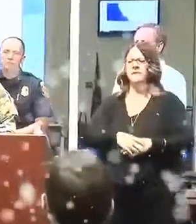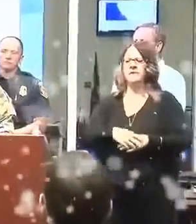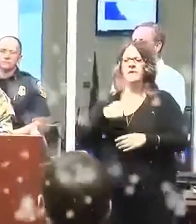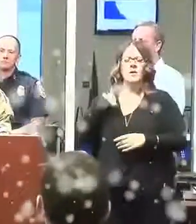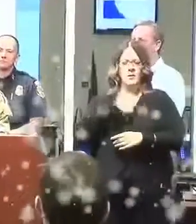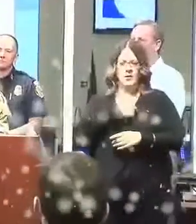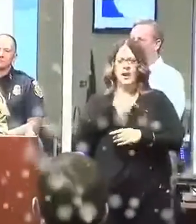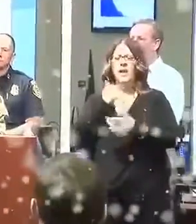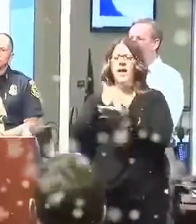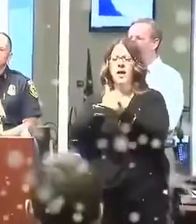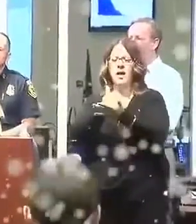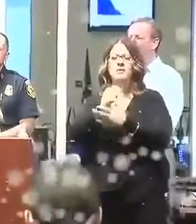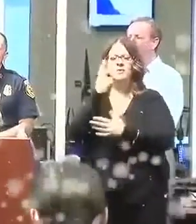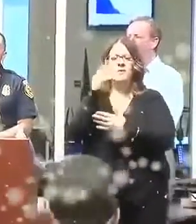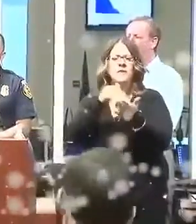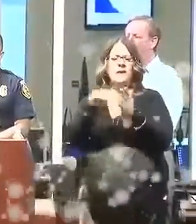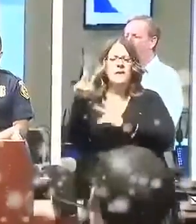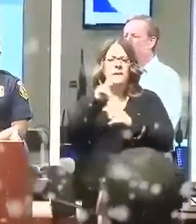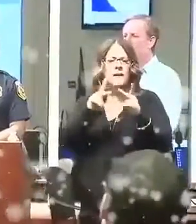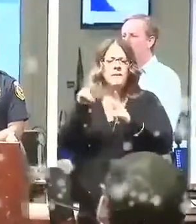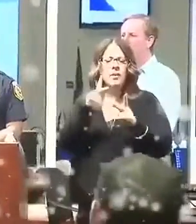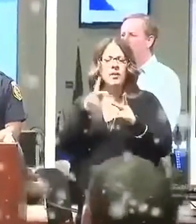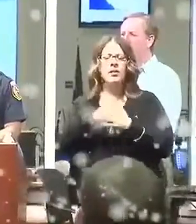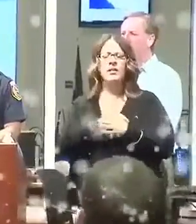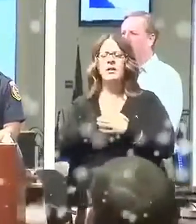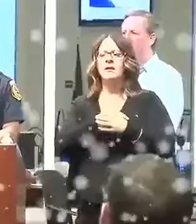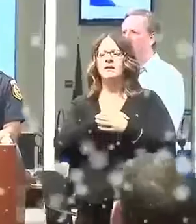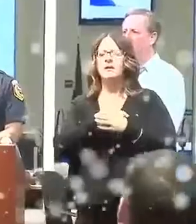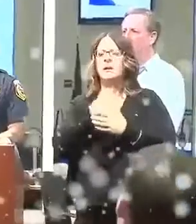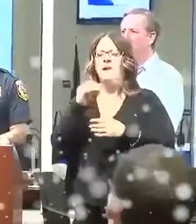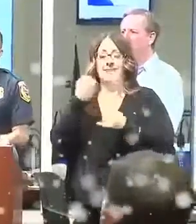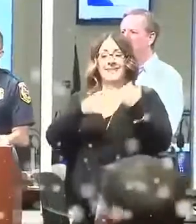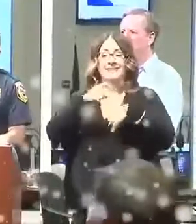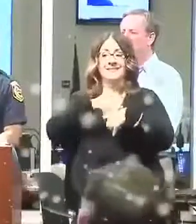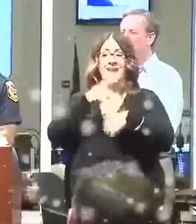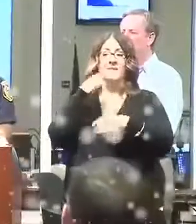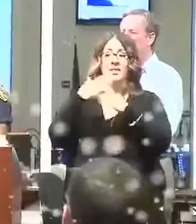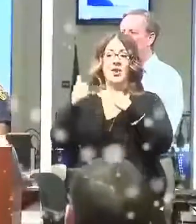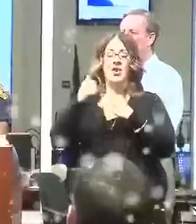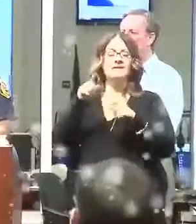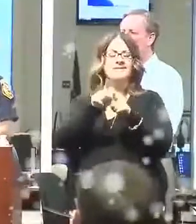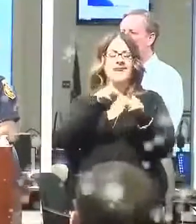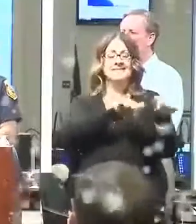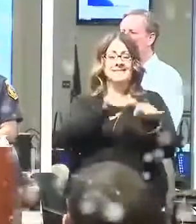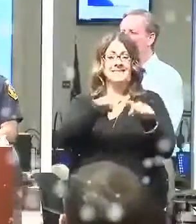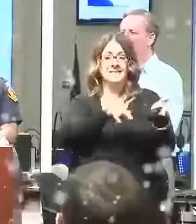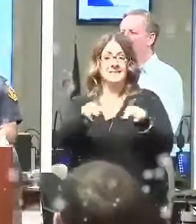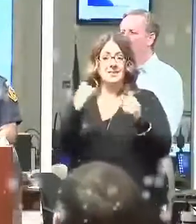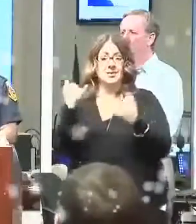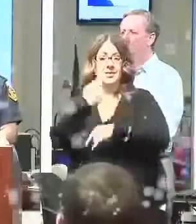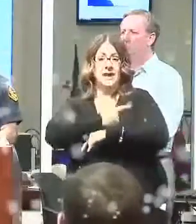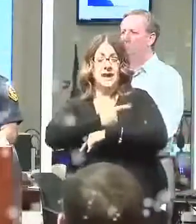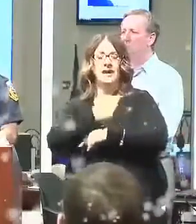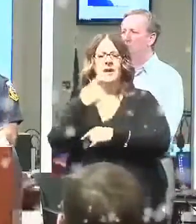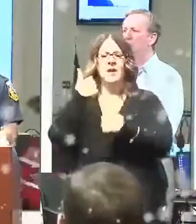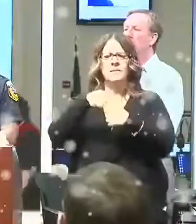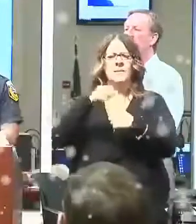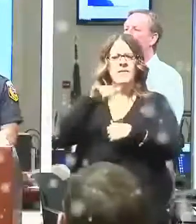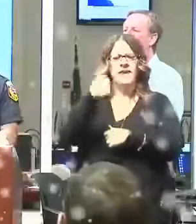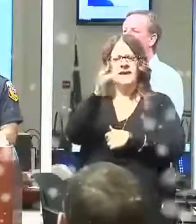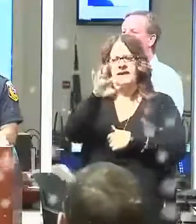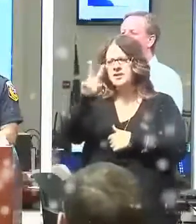to support the Super Bowl. The last time, though, we did an alert for the entire California National Guard, as we did today, was the 1992 riots.